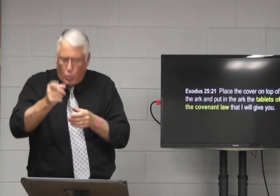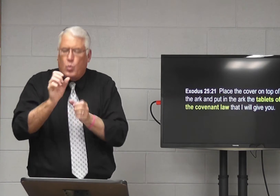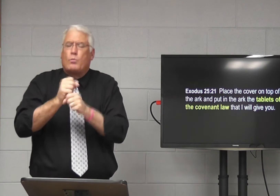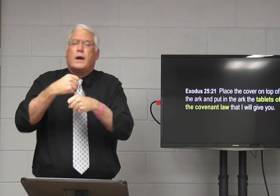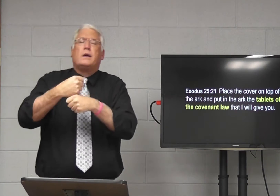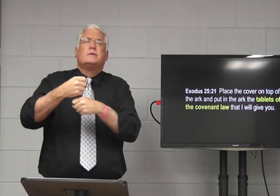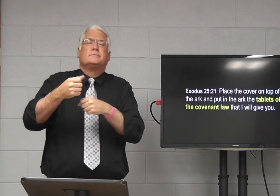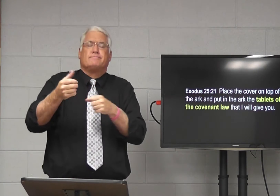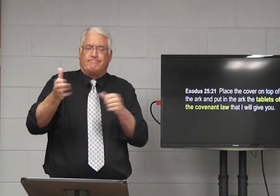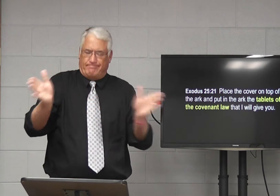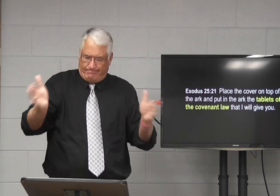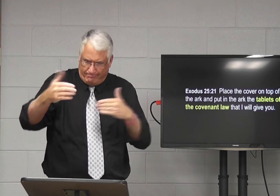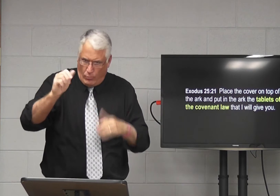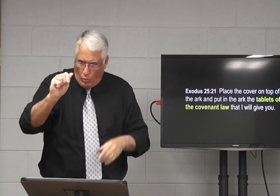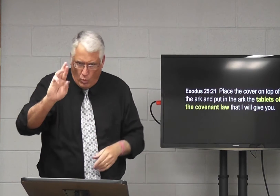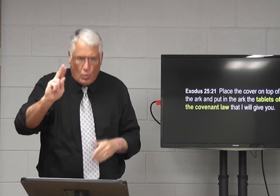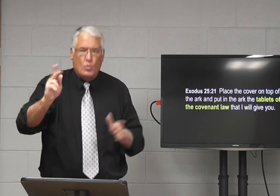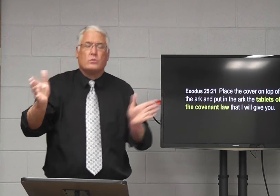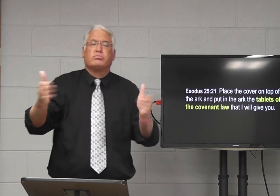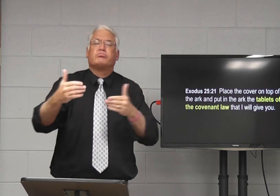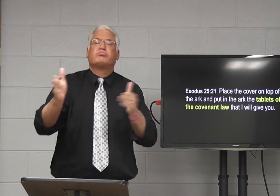this. He says, he was explaining you're going to make an ark